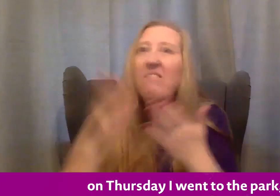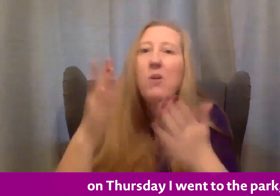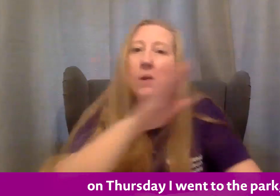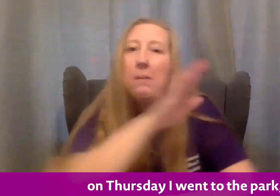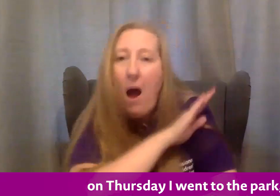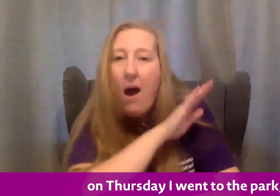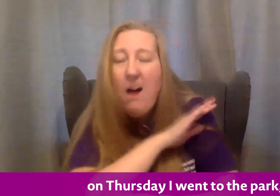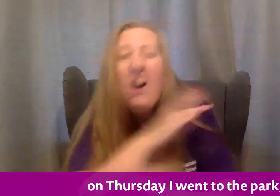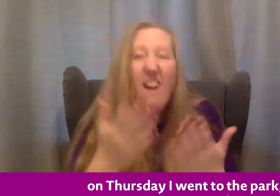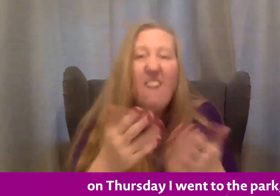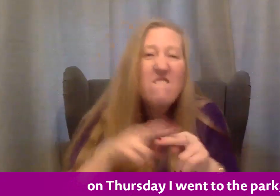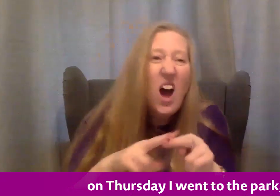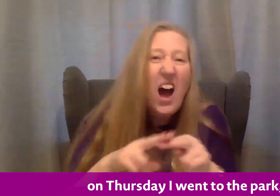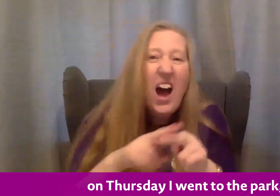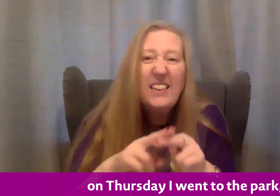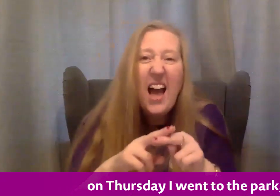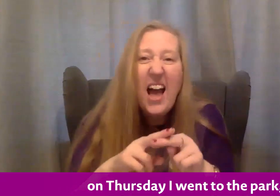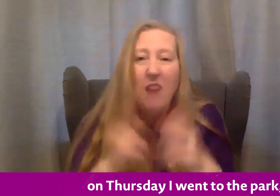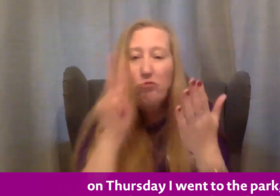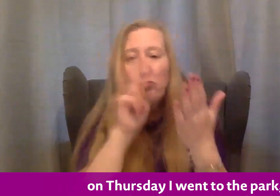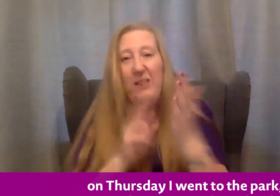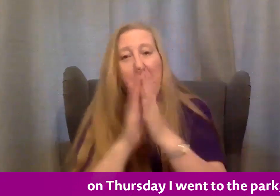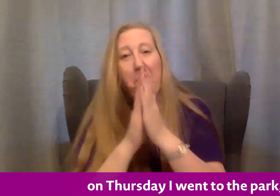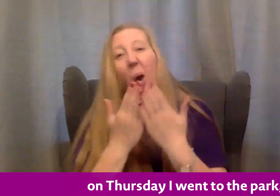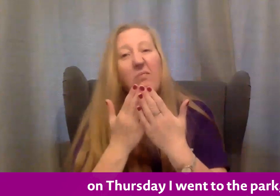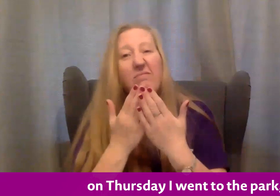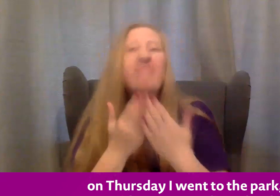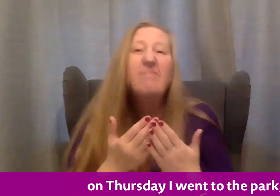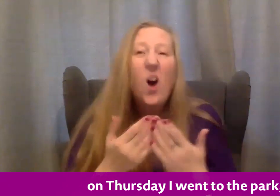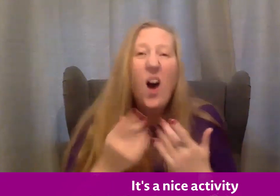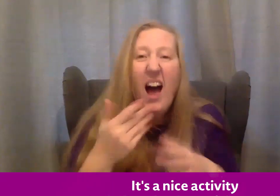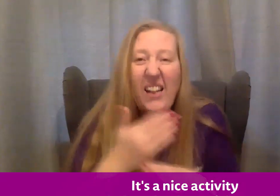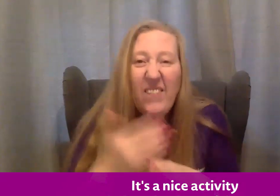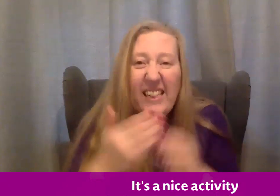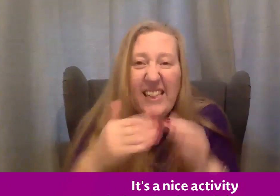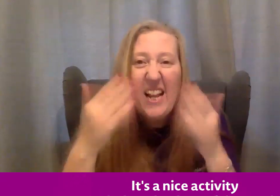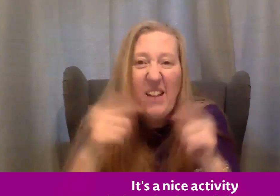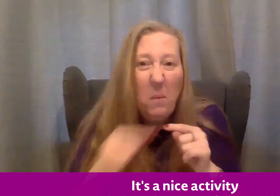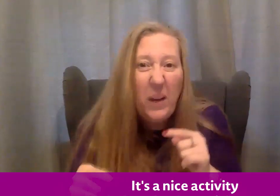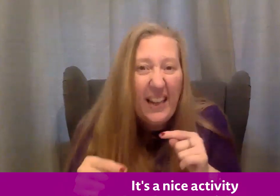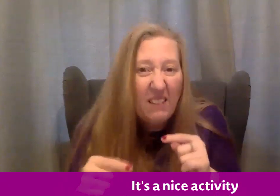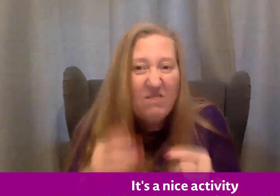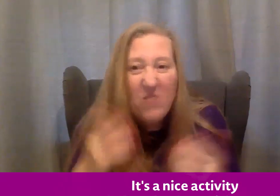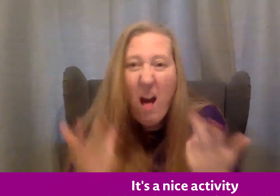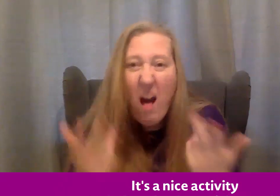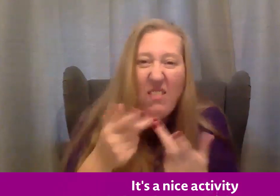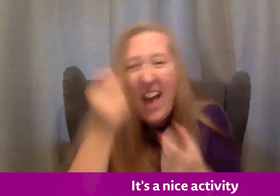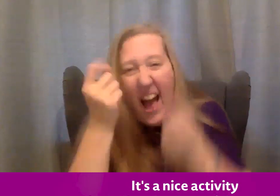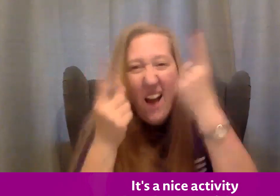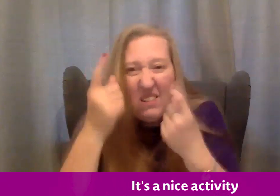I went to the park. On Friday I was reading a book. It's a nice activity including the days of the